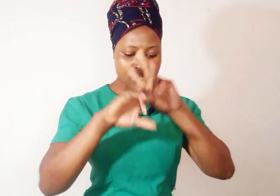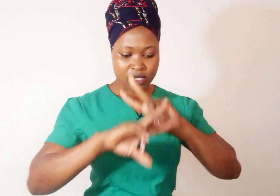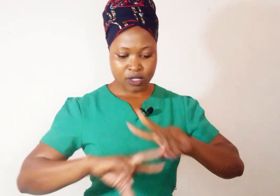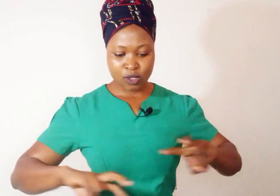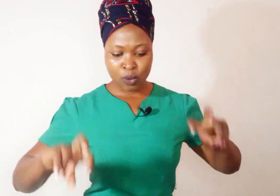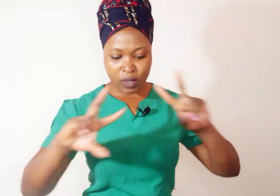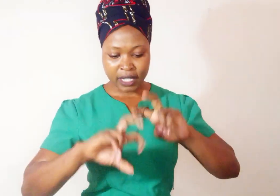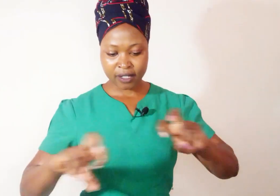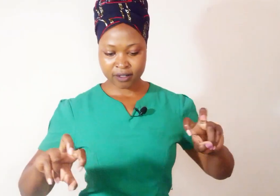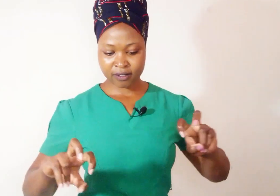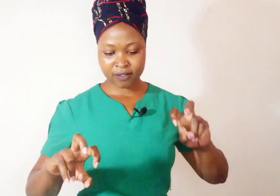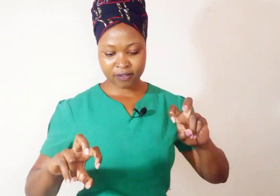was looking